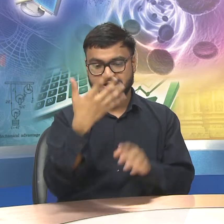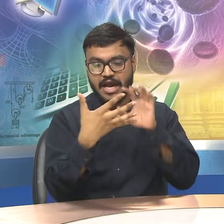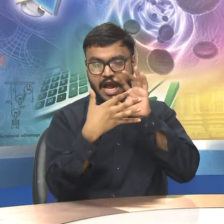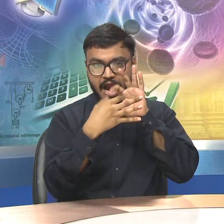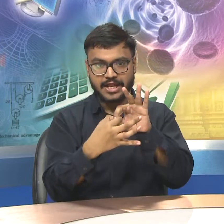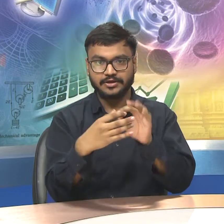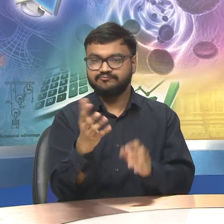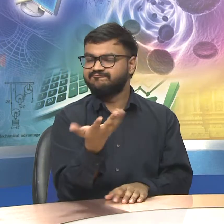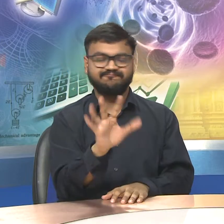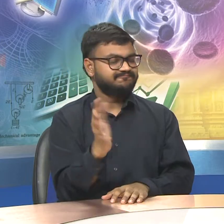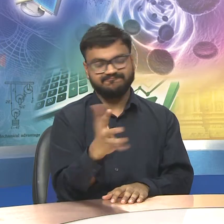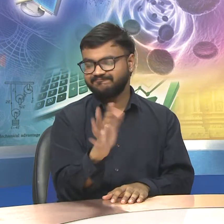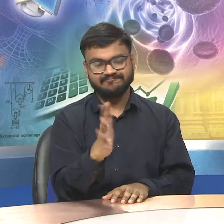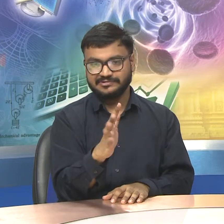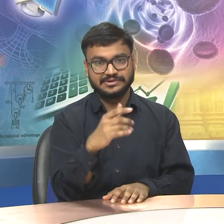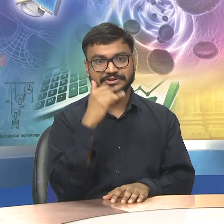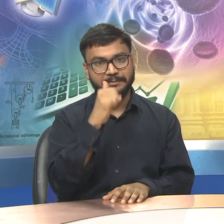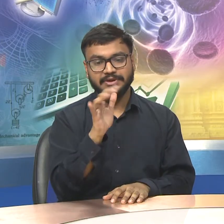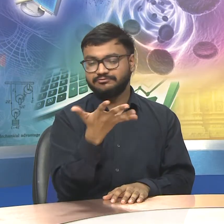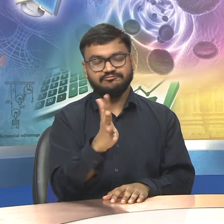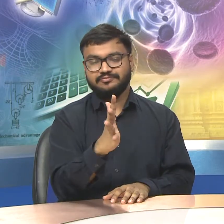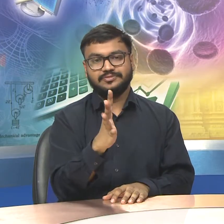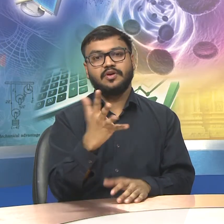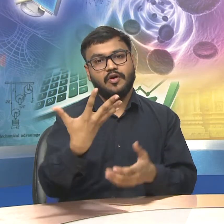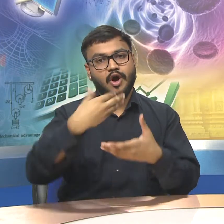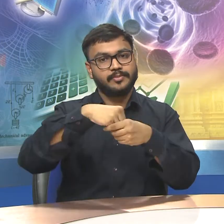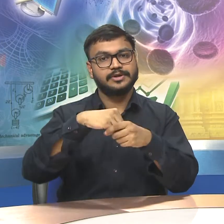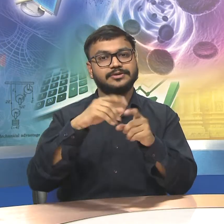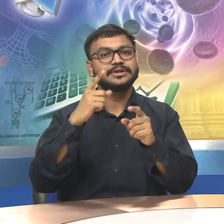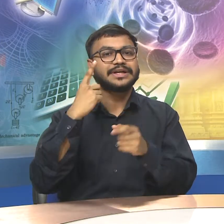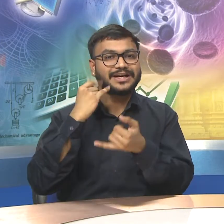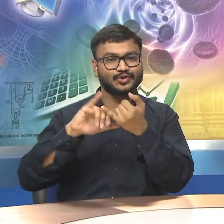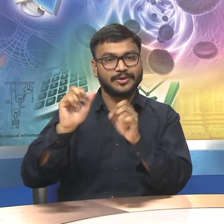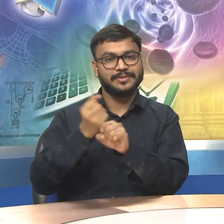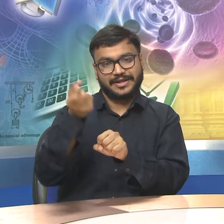For example, shake hand while signing not.